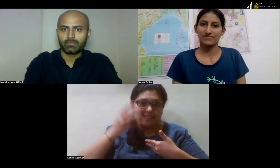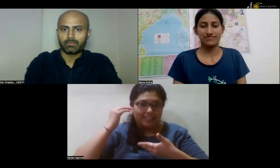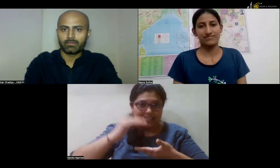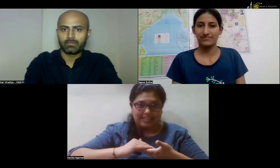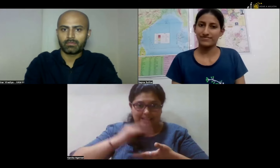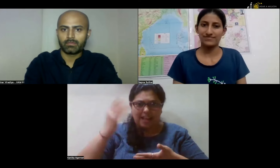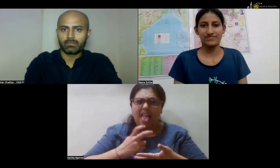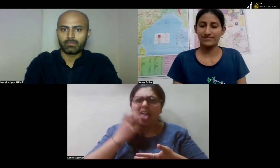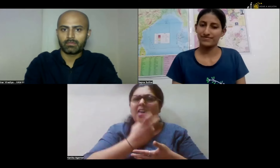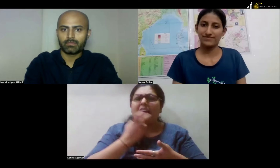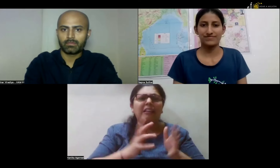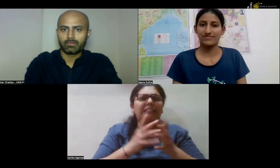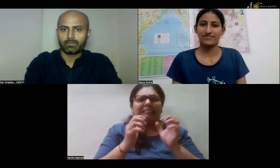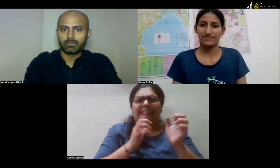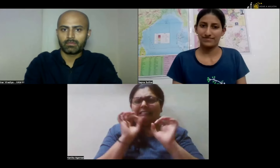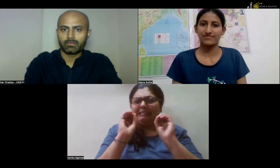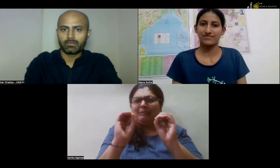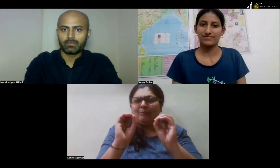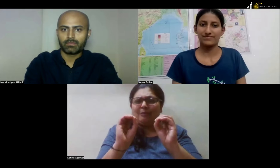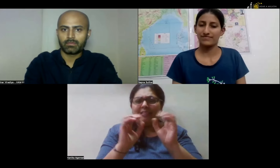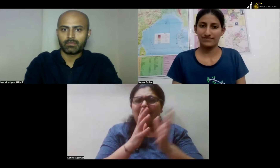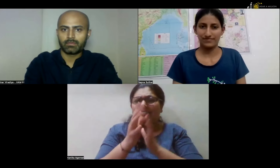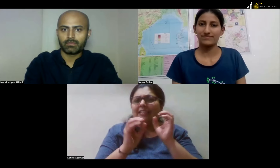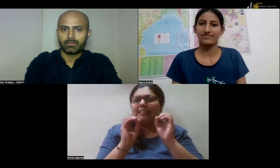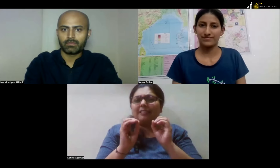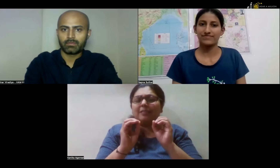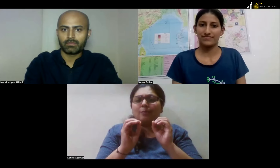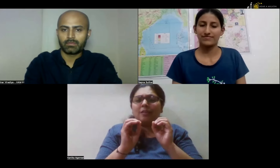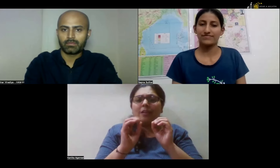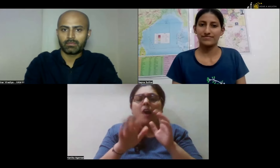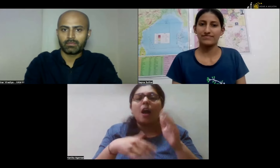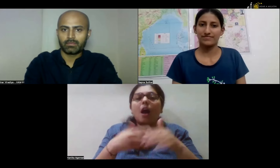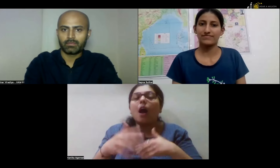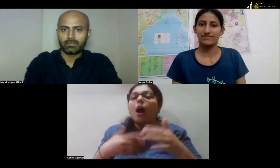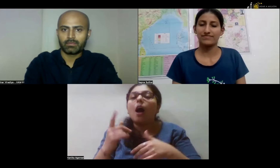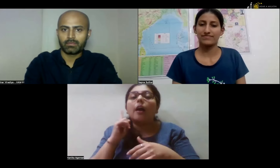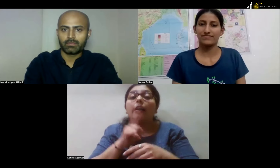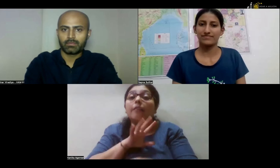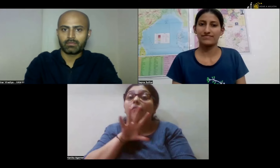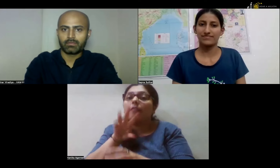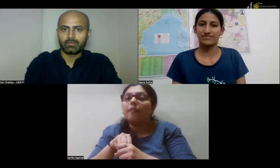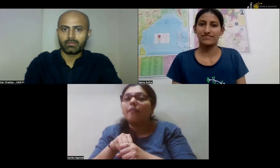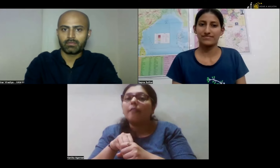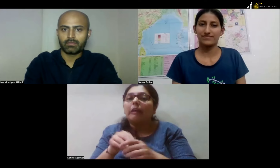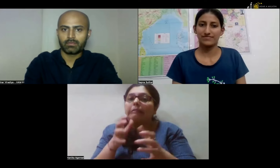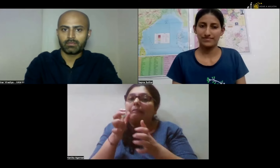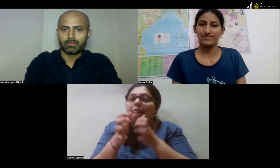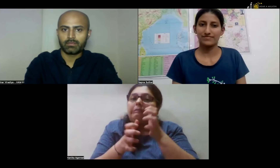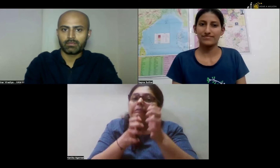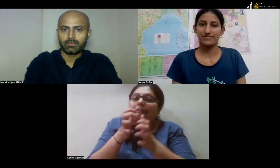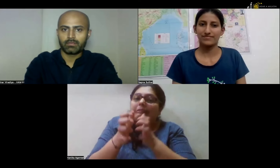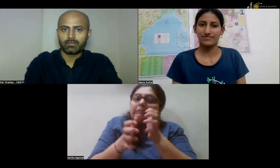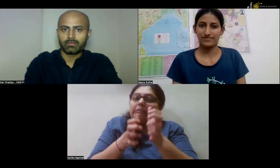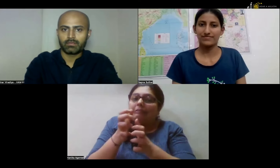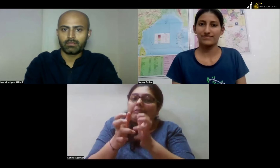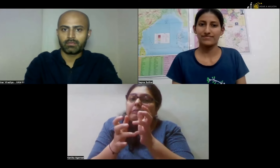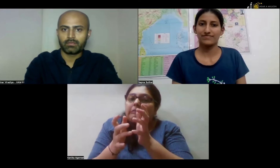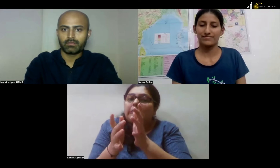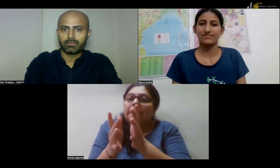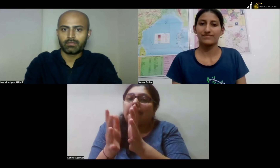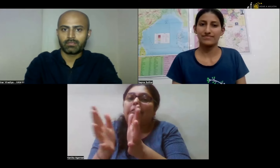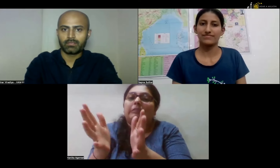Like, see, with Sibaji and me also, I grew up as a hearing person, not using sign language at all. And when I